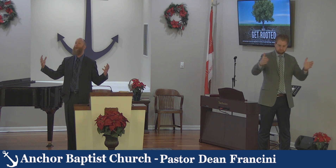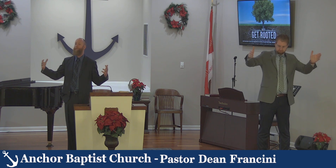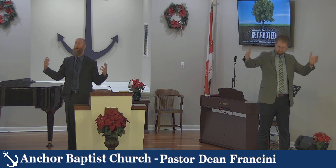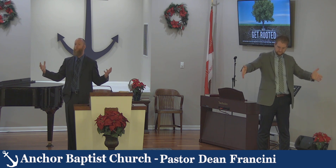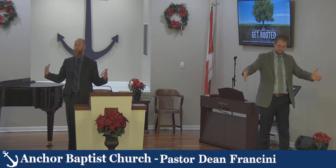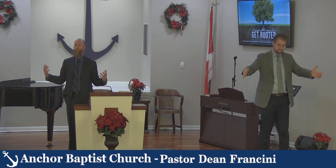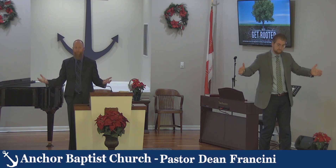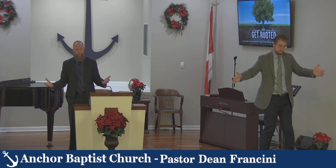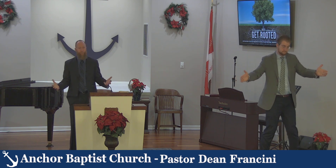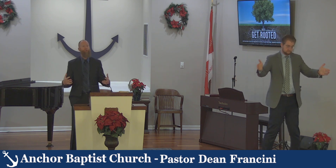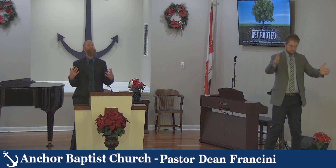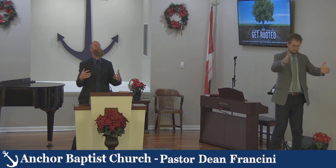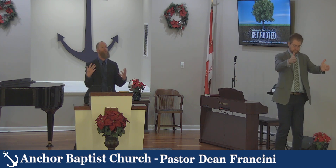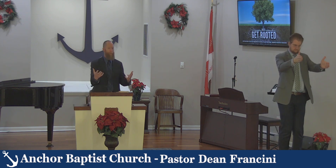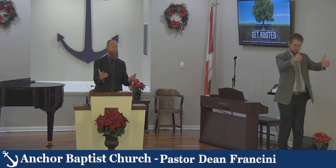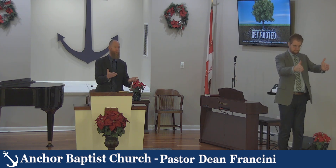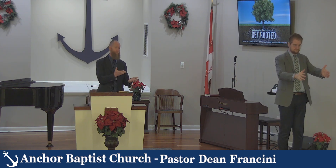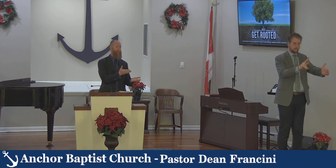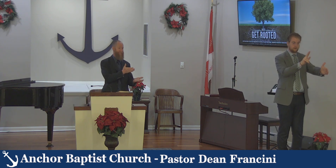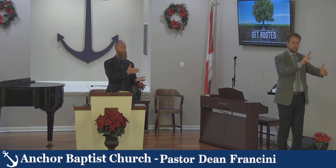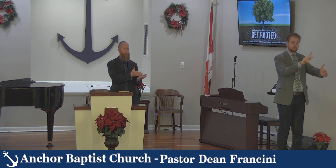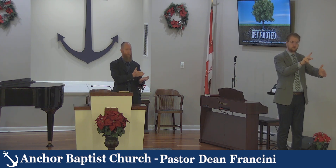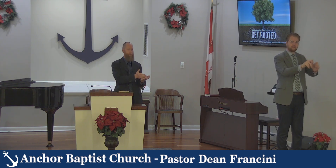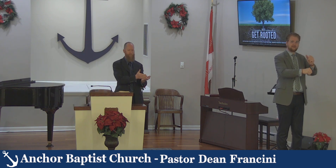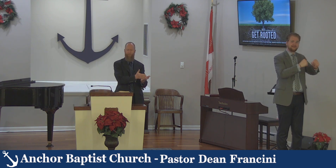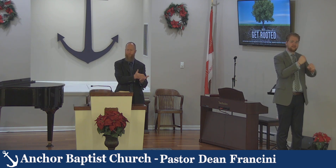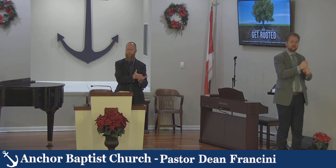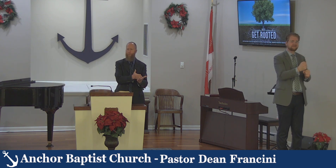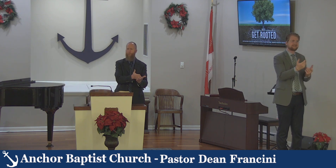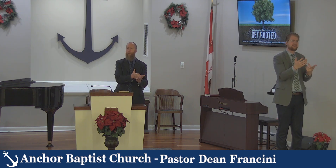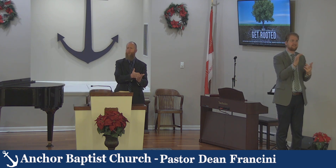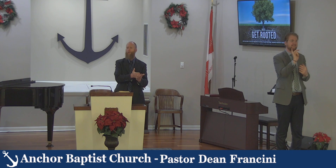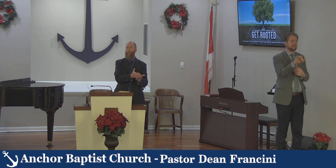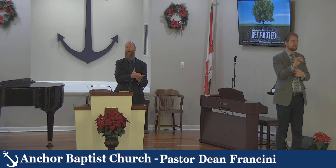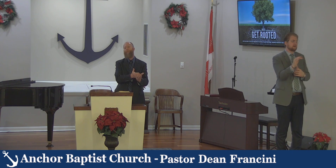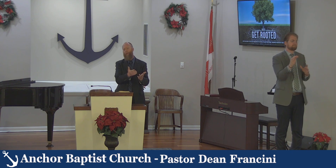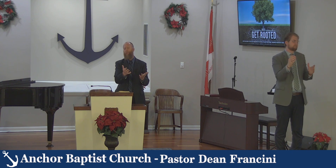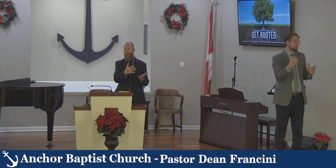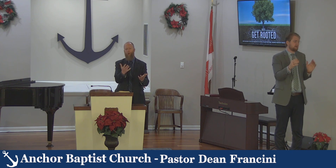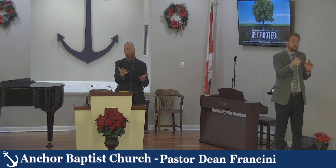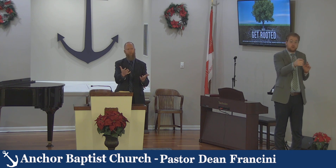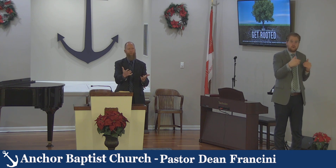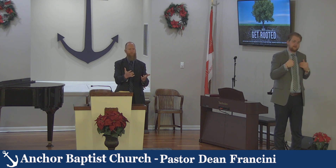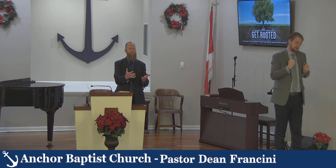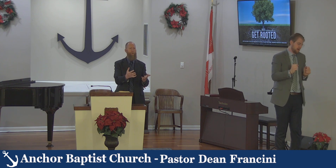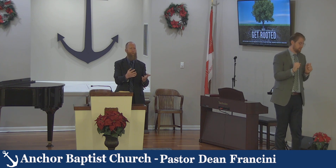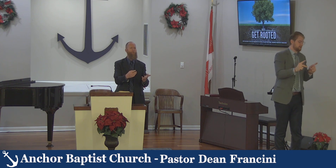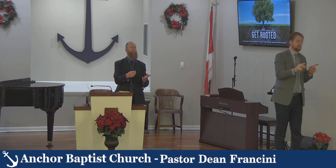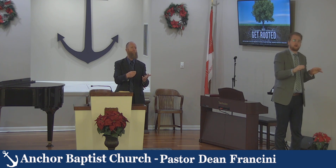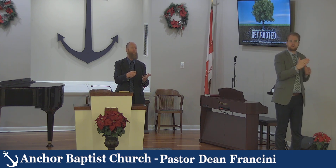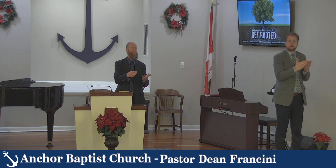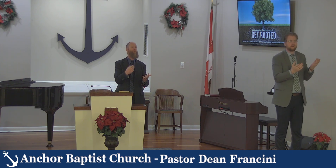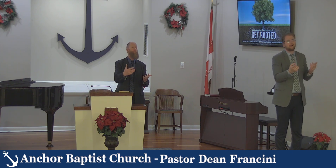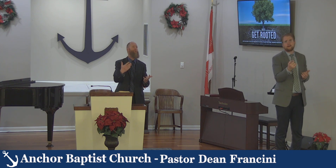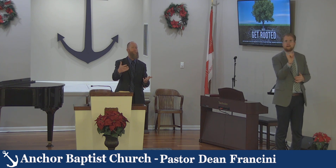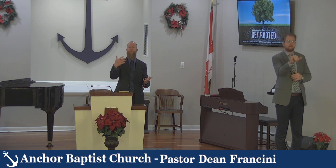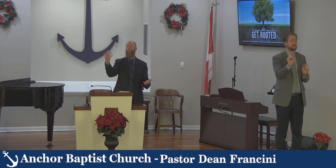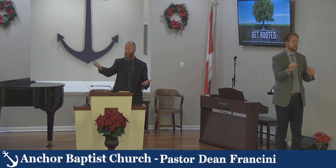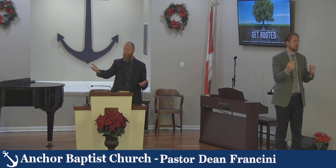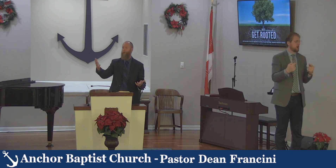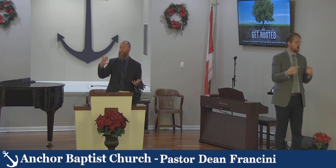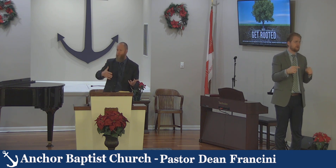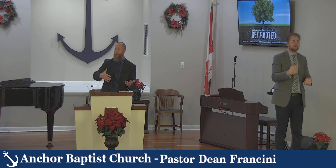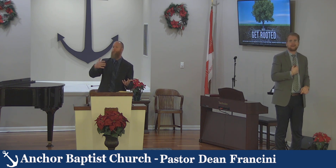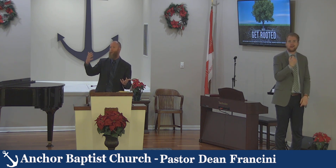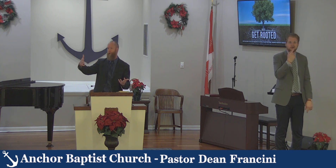really have an opportunity to do something with that time. Does that make sense? Now, that can be argued because I know that you can do things at